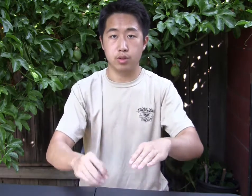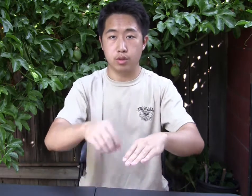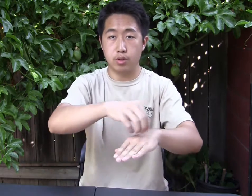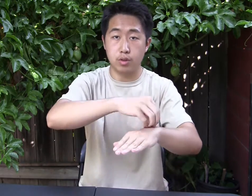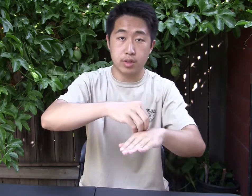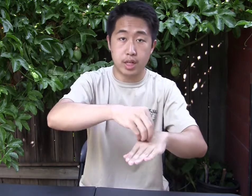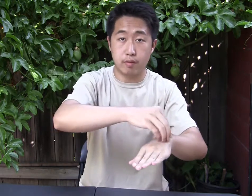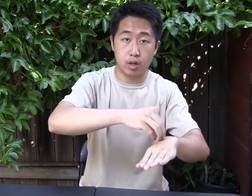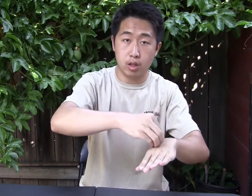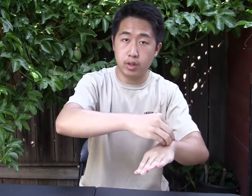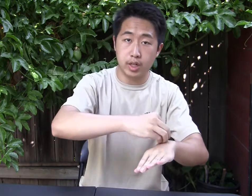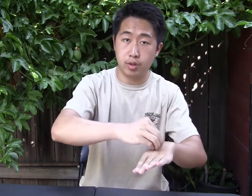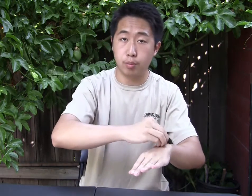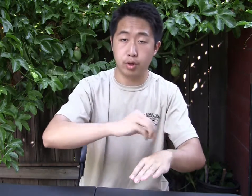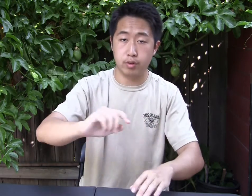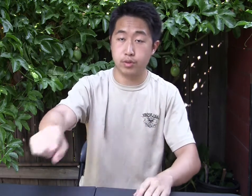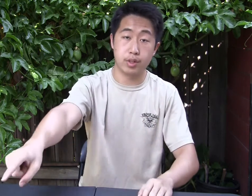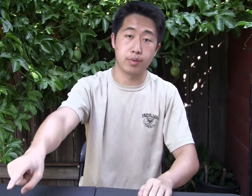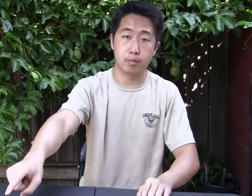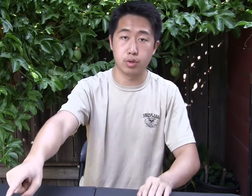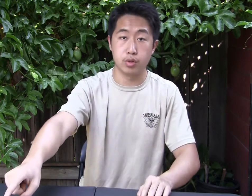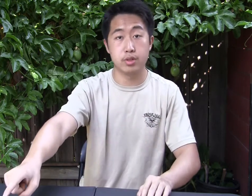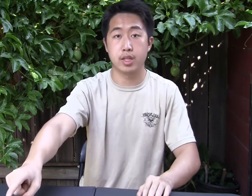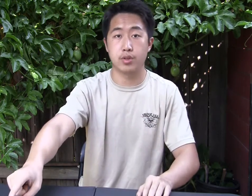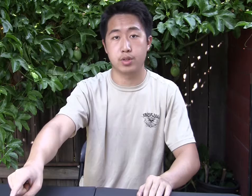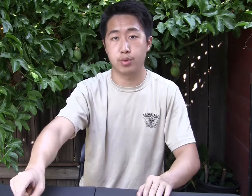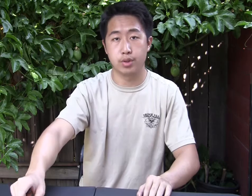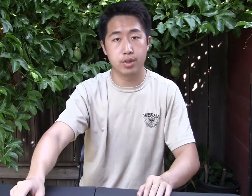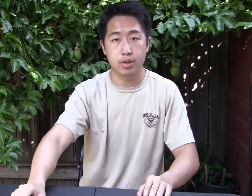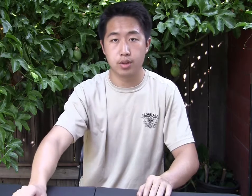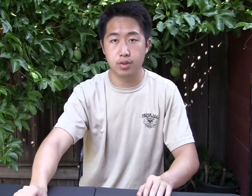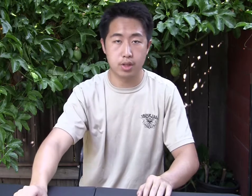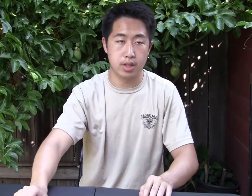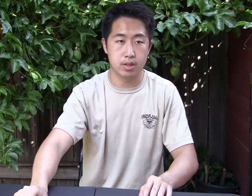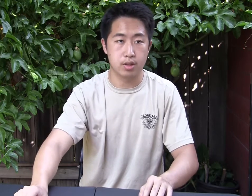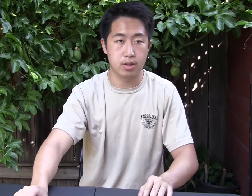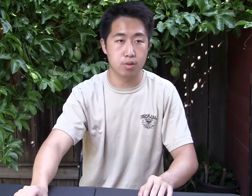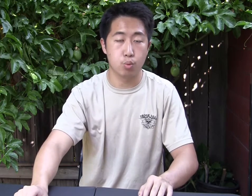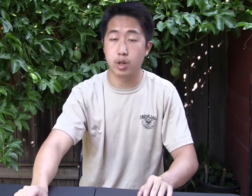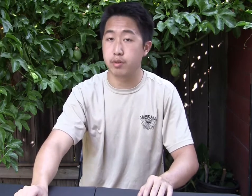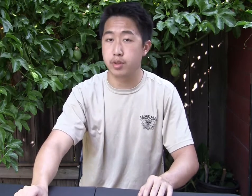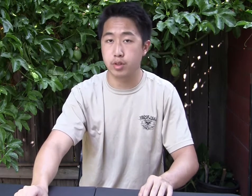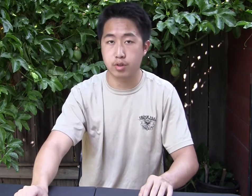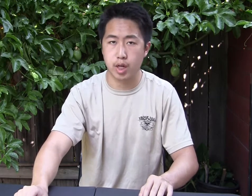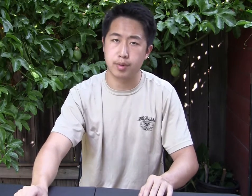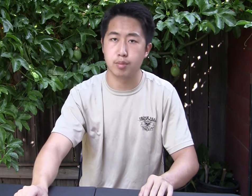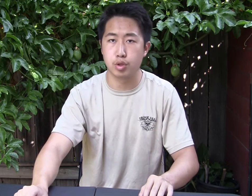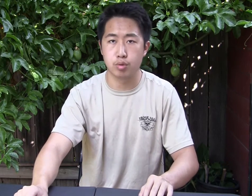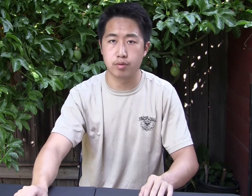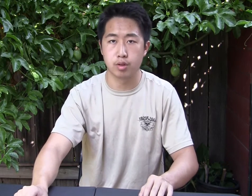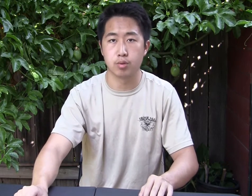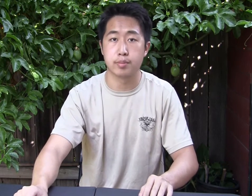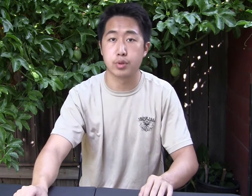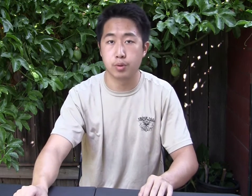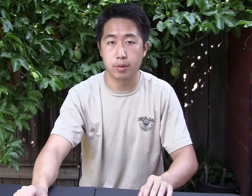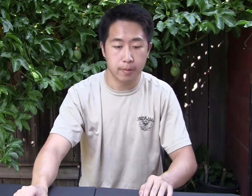you do the sign for color and you point towards something blue to tell someone that whatever you're describing, the blue river, was blue.